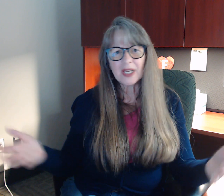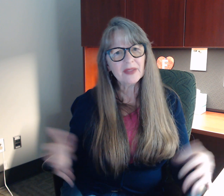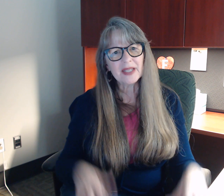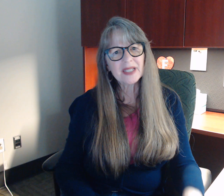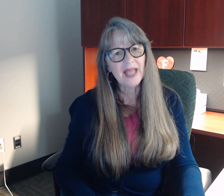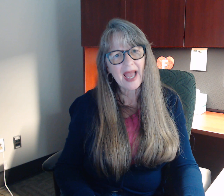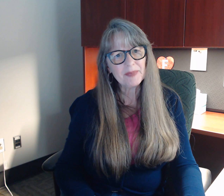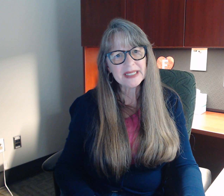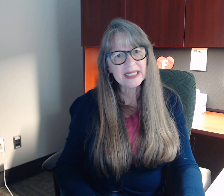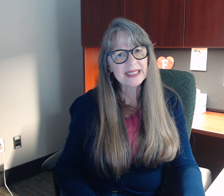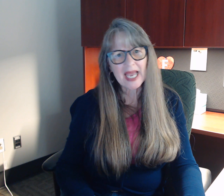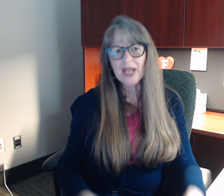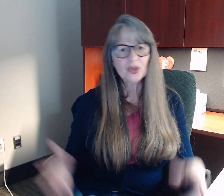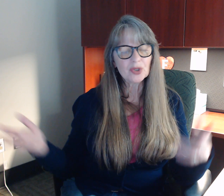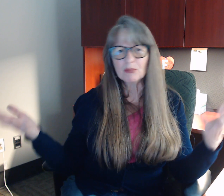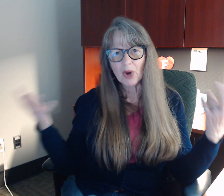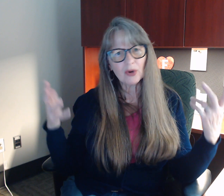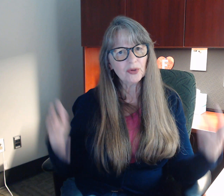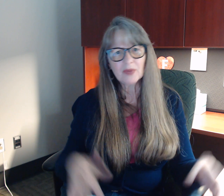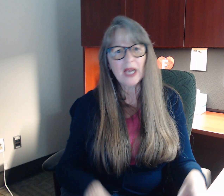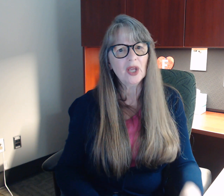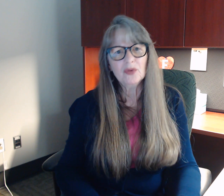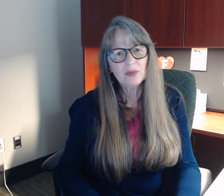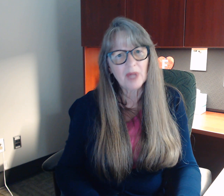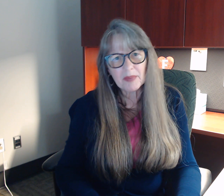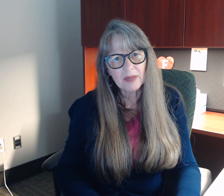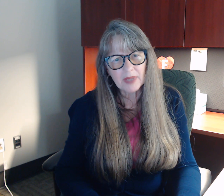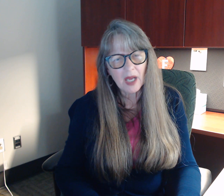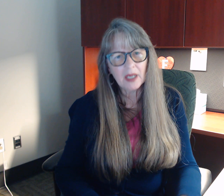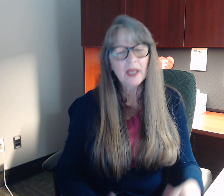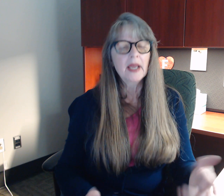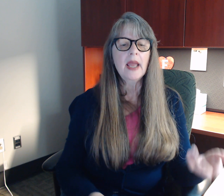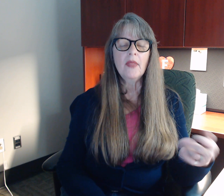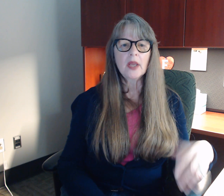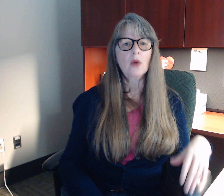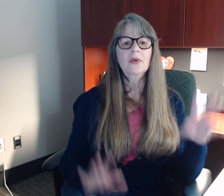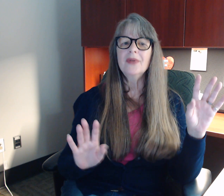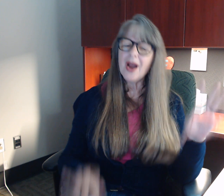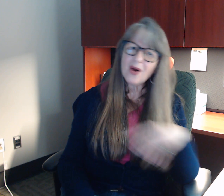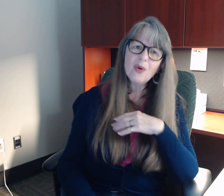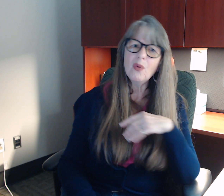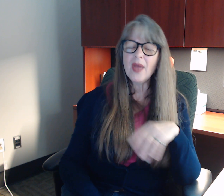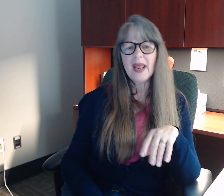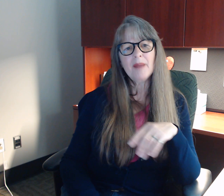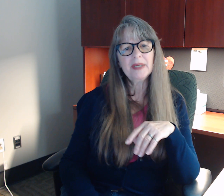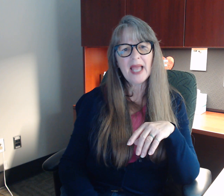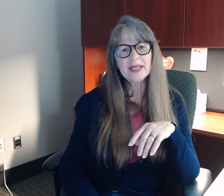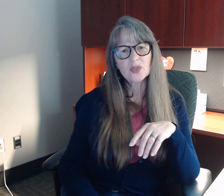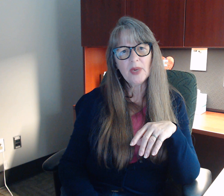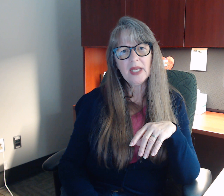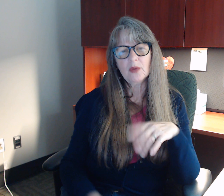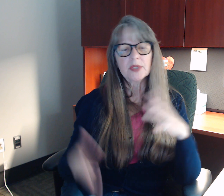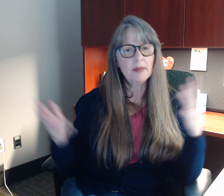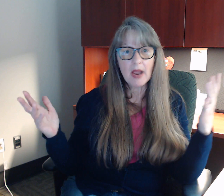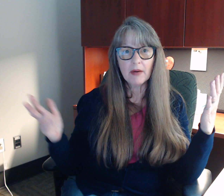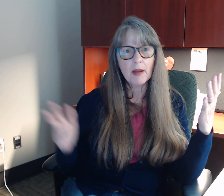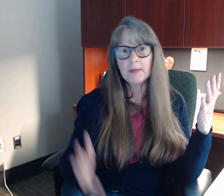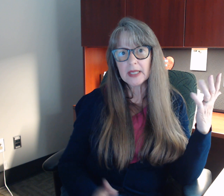That's gonna happen today or tomorrow? You've got to go do blah blah blah. And they go, no, that happened last week. Well, somehow I